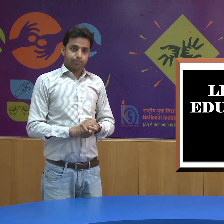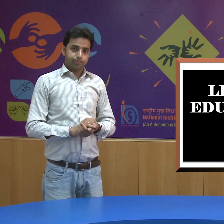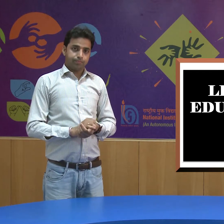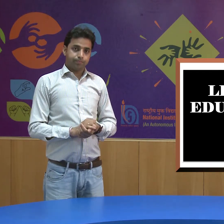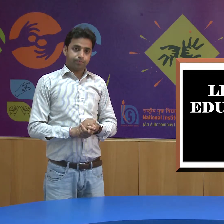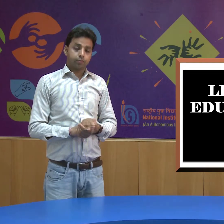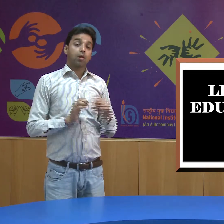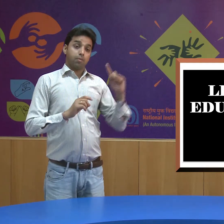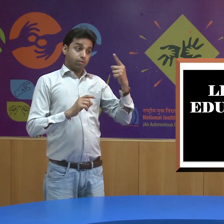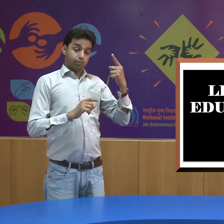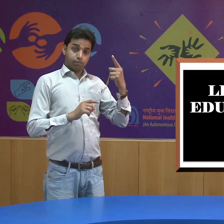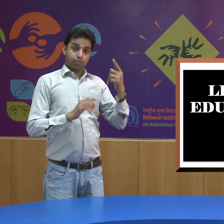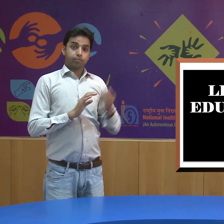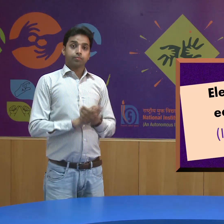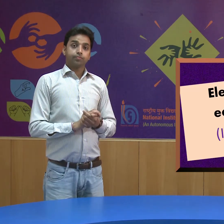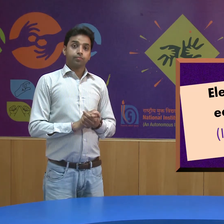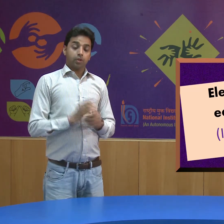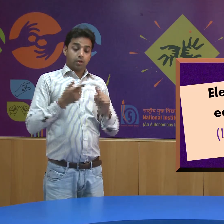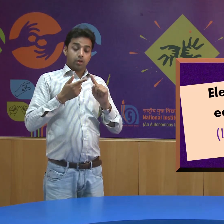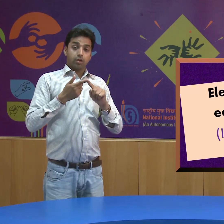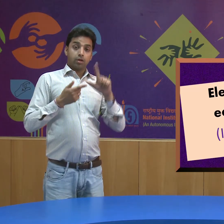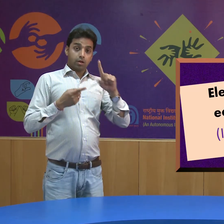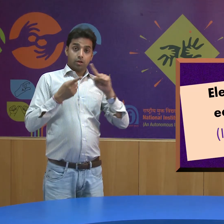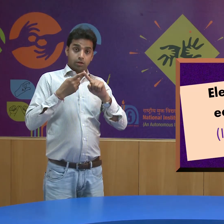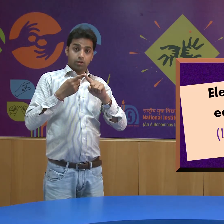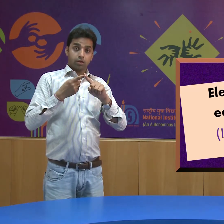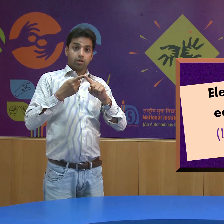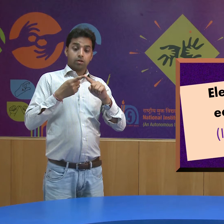Number 1, elementary education.